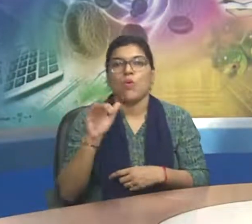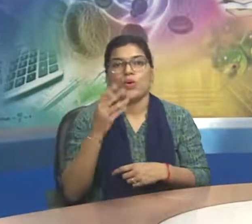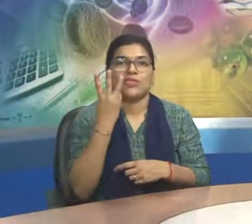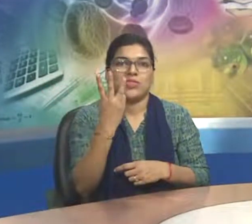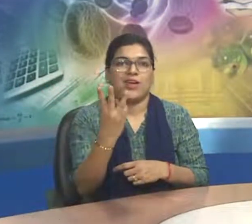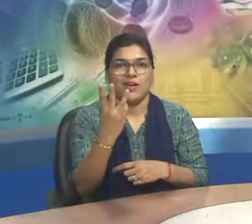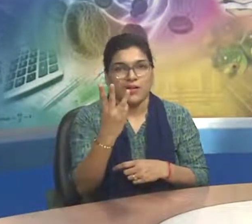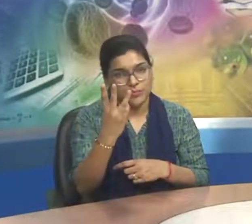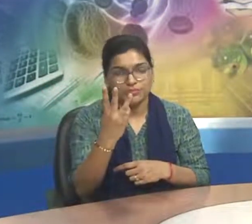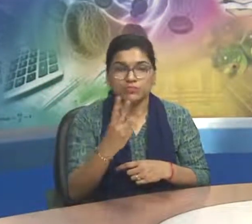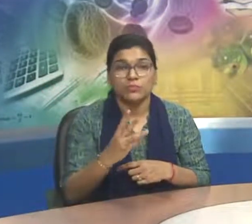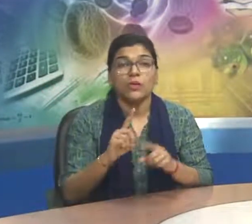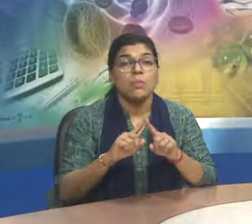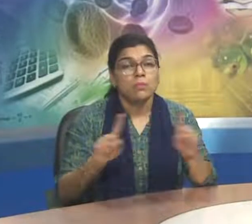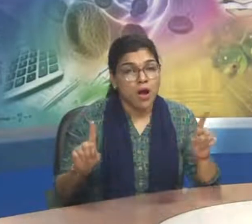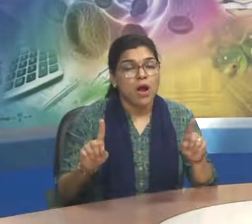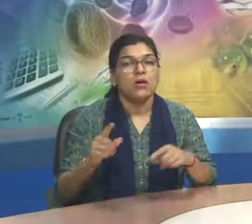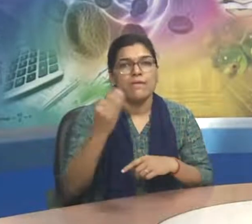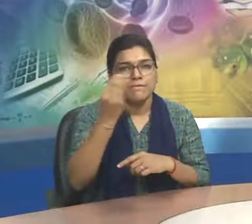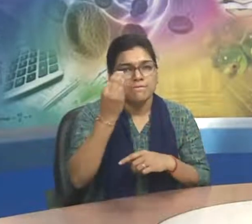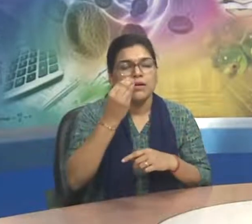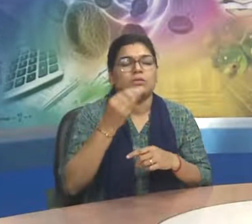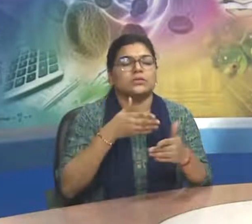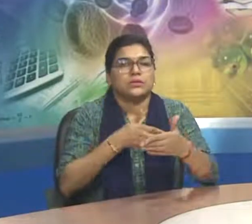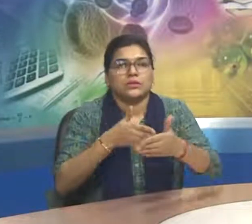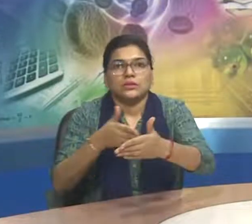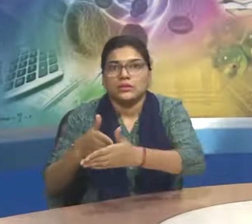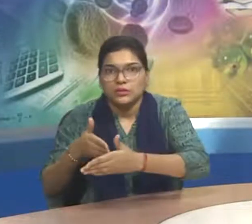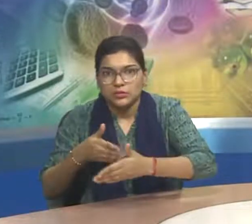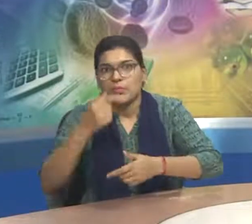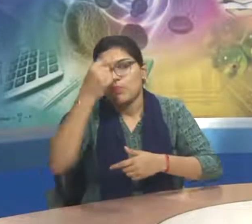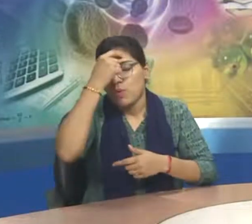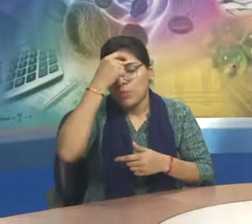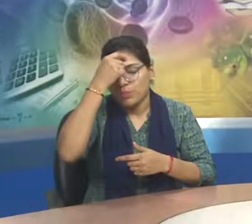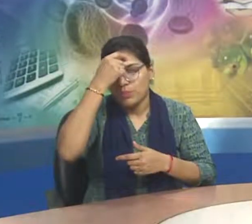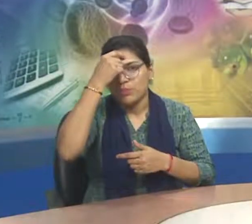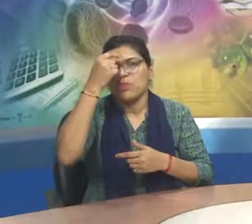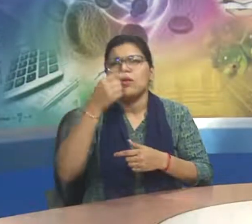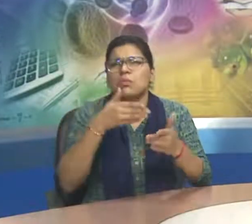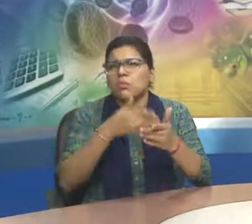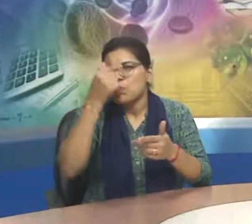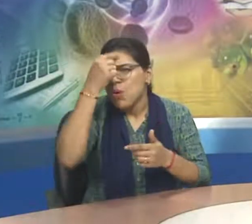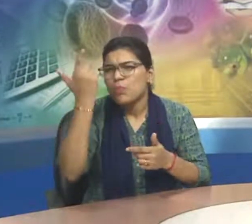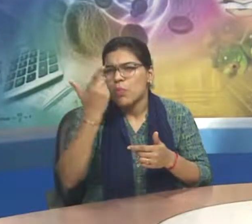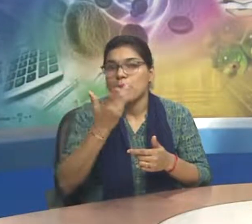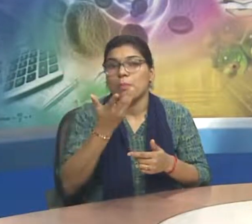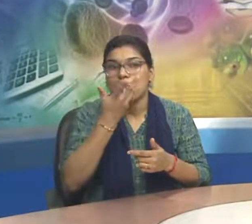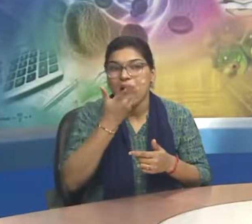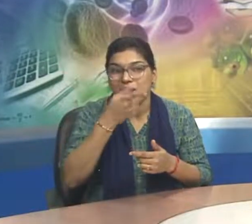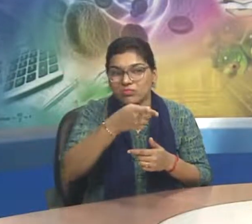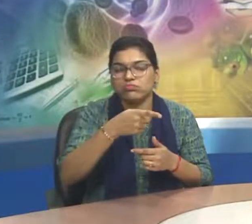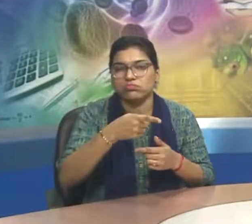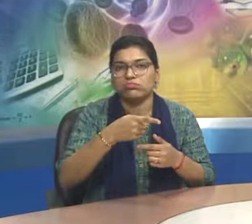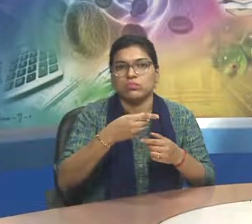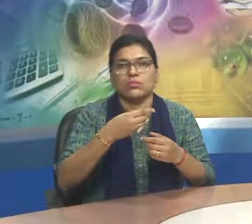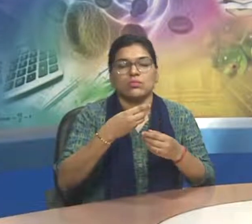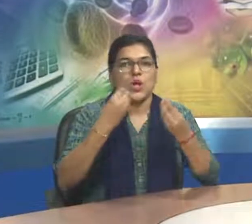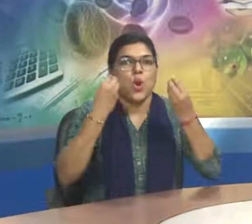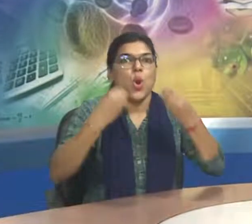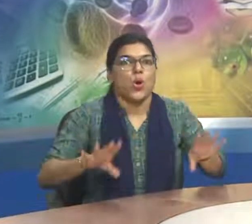if you see in a map. But still, we face a lot of scarcity